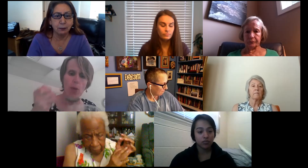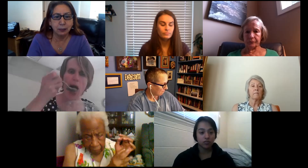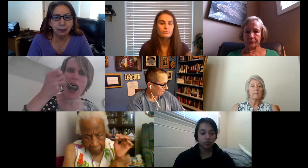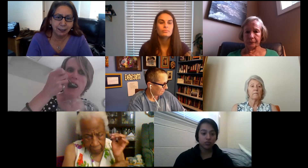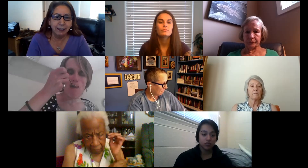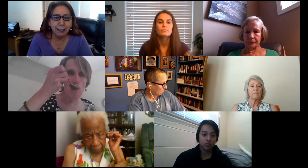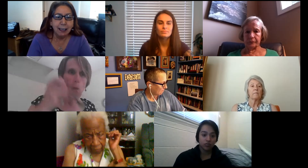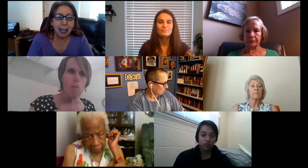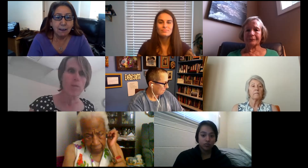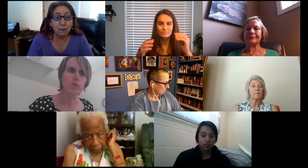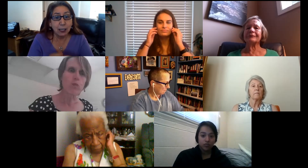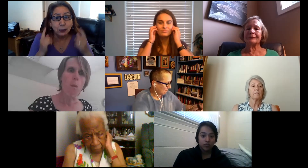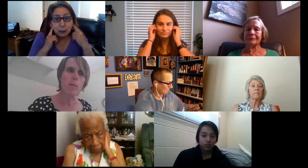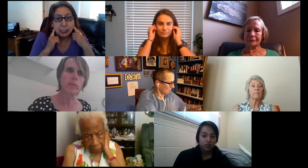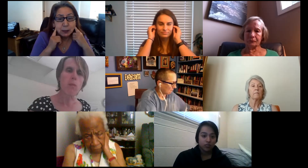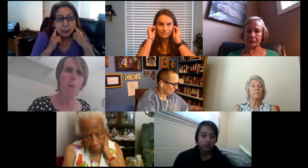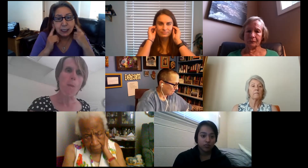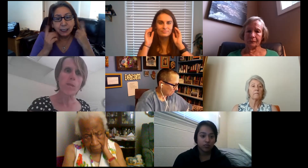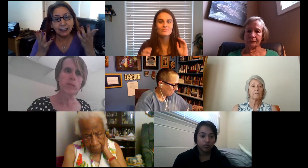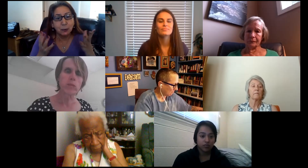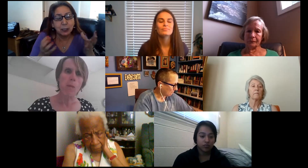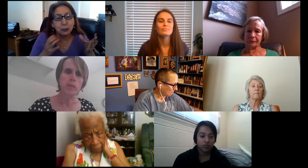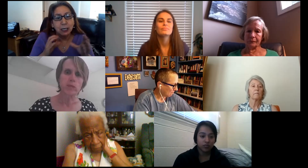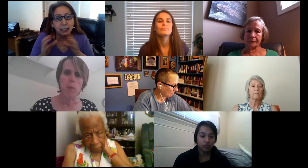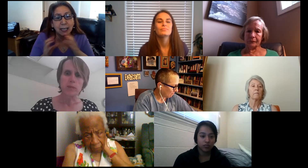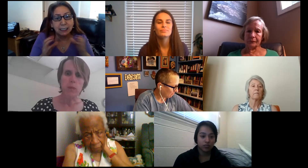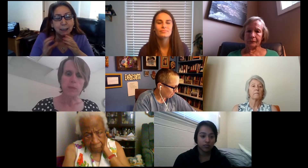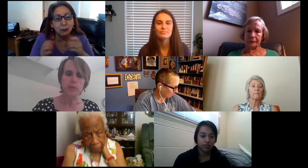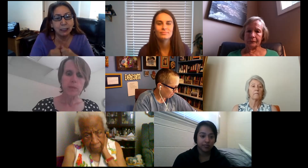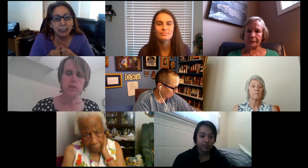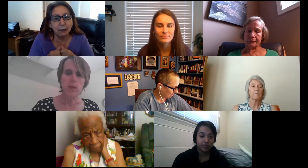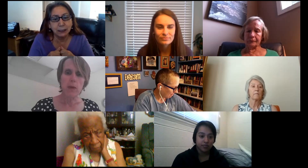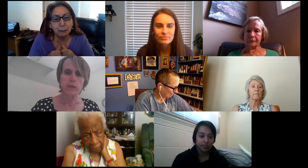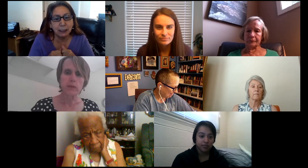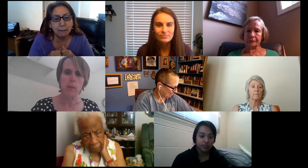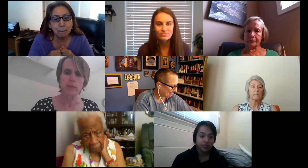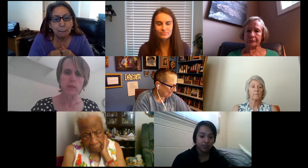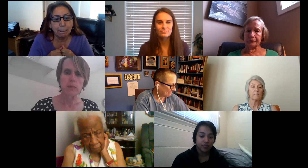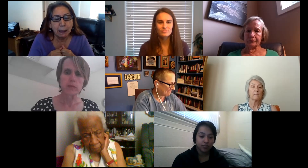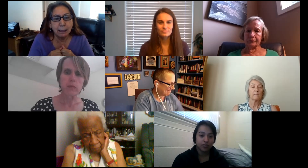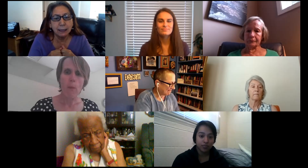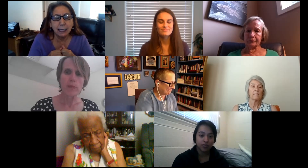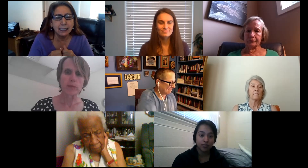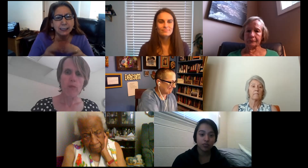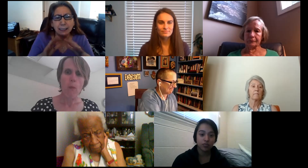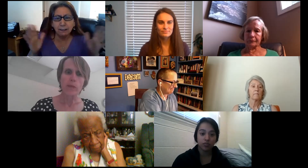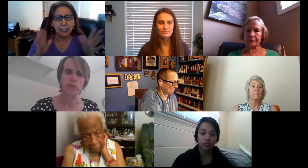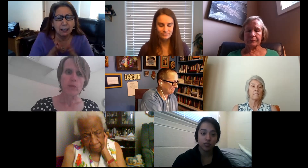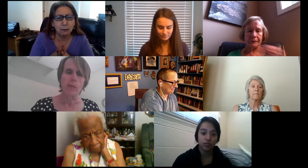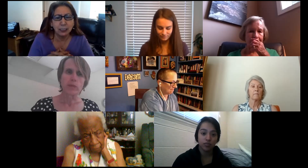language. If I lose my hearing, at least I already know that I can communicate with somebody. And I just love that language. It's